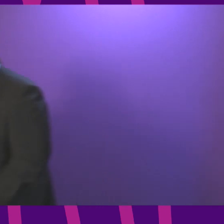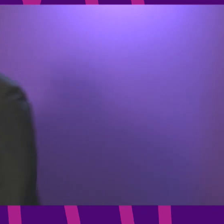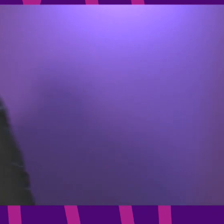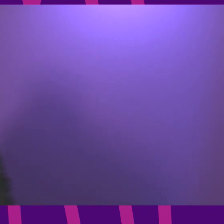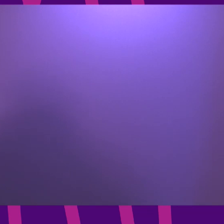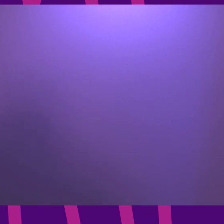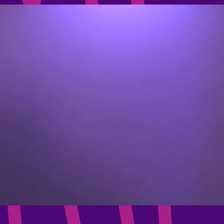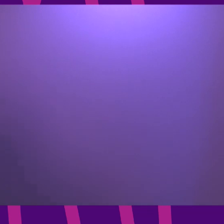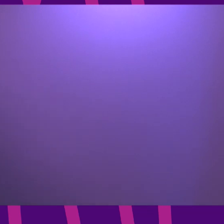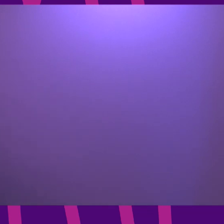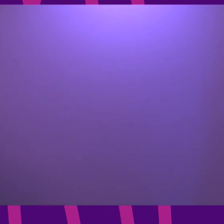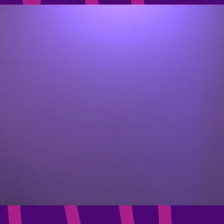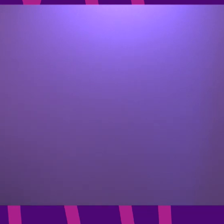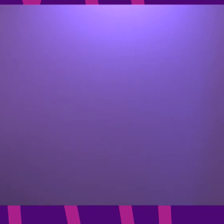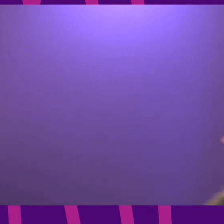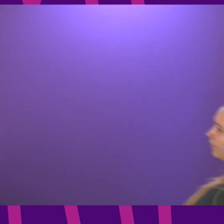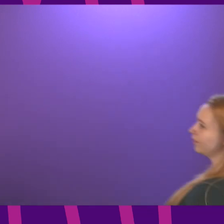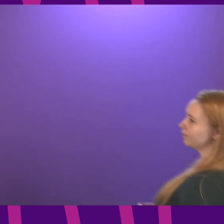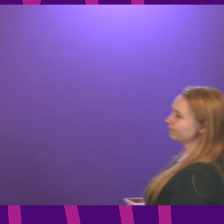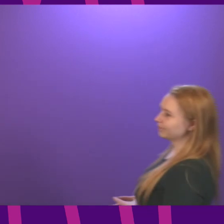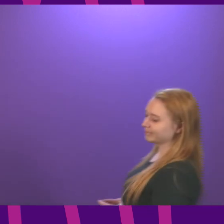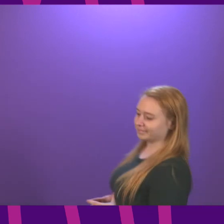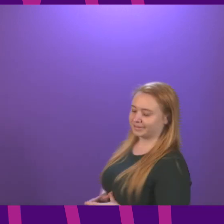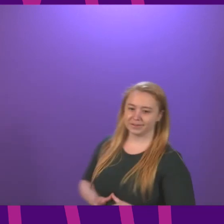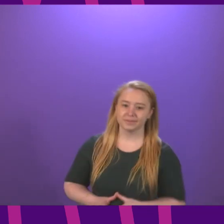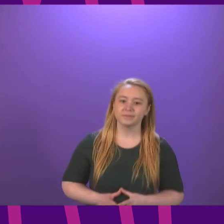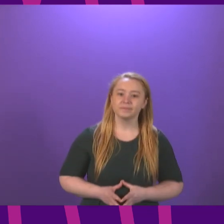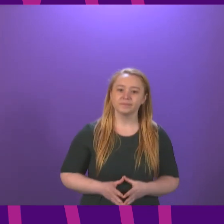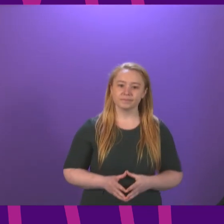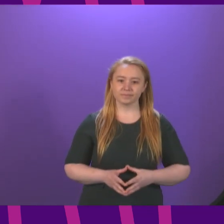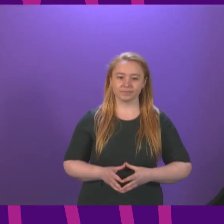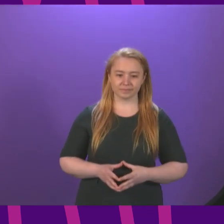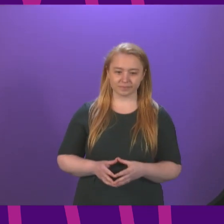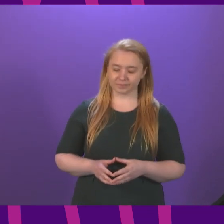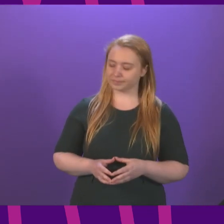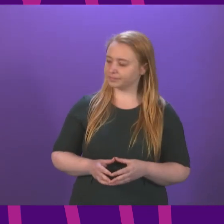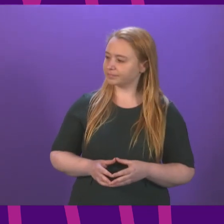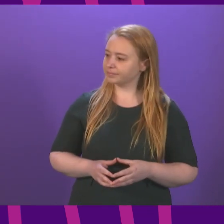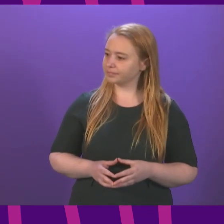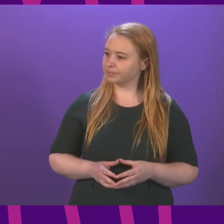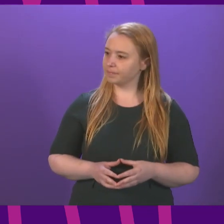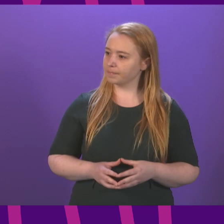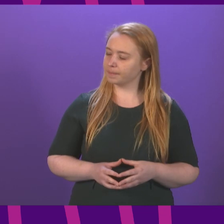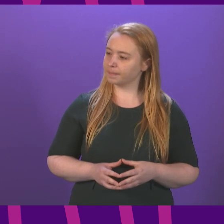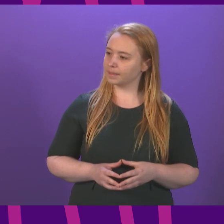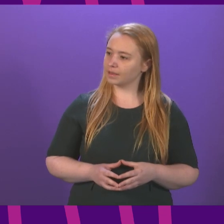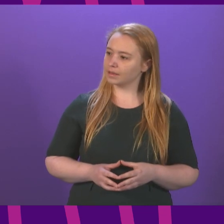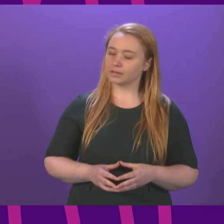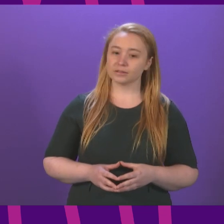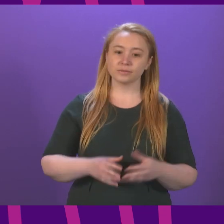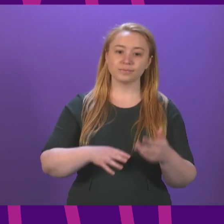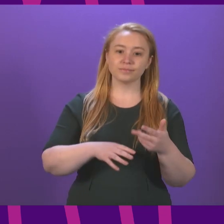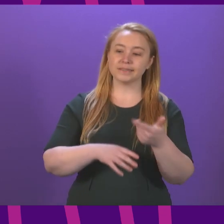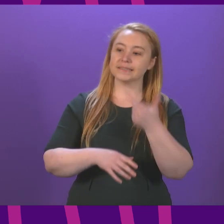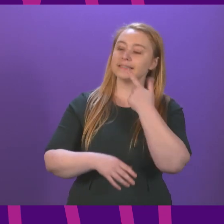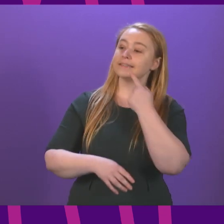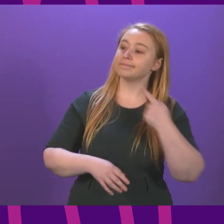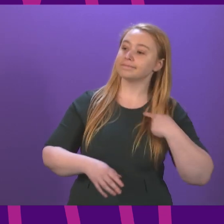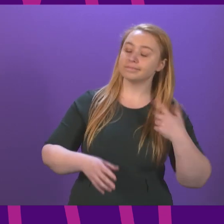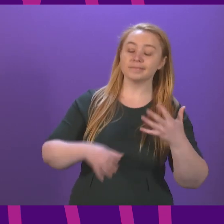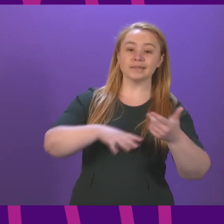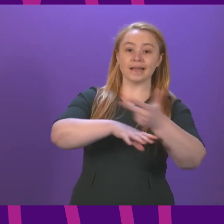I want to warmly welcome Anas Sarwar to his place in the Chamber today. There may have been eight hours of questioning yesterday,